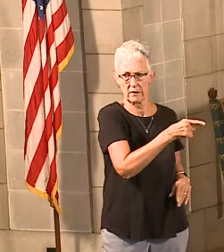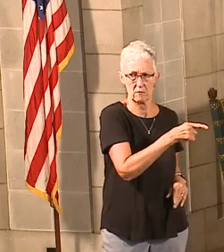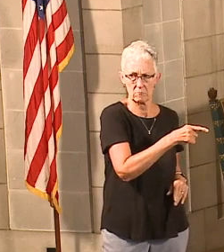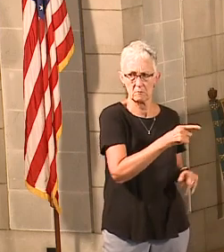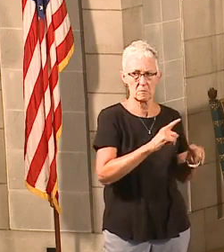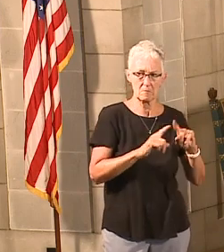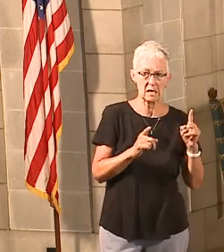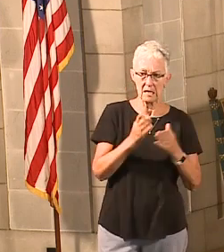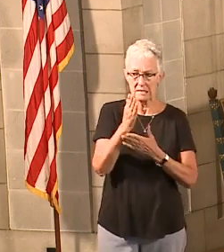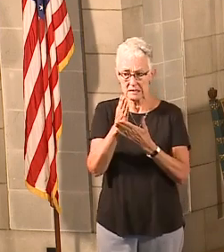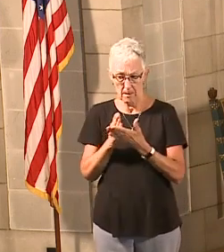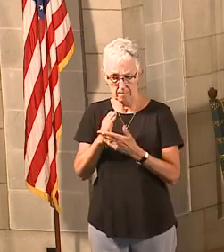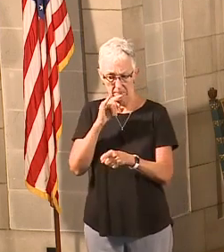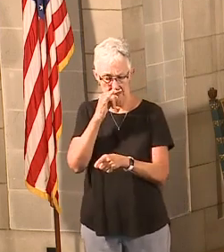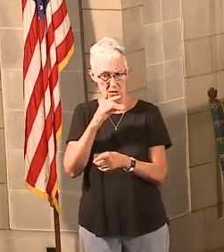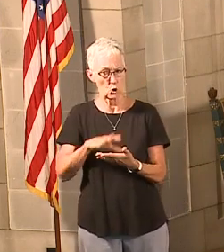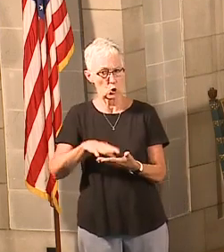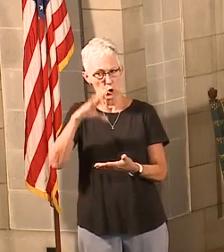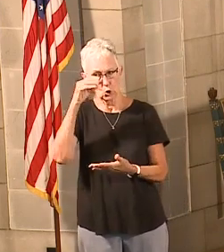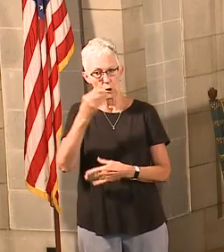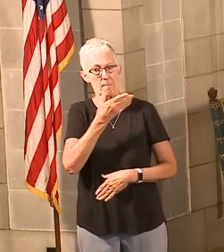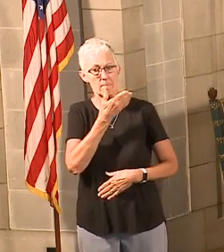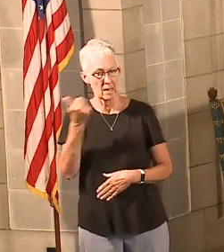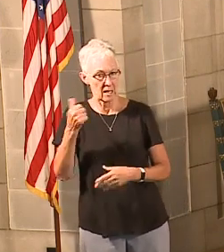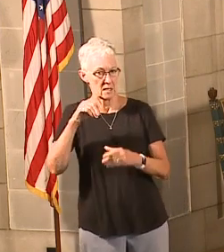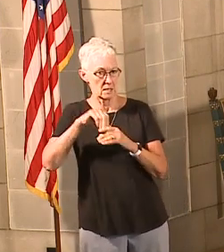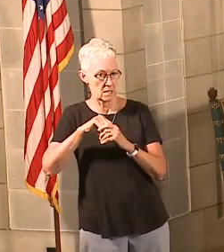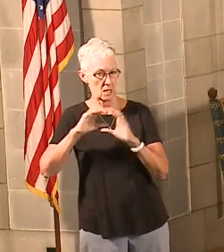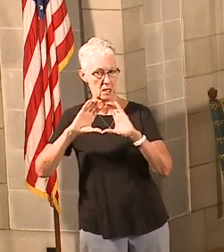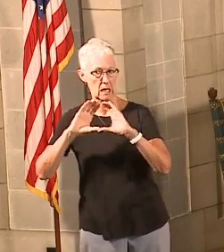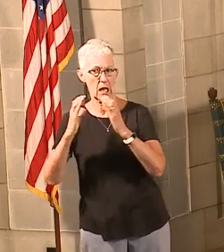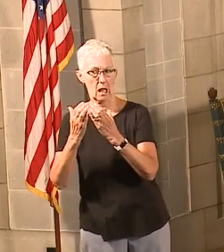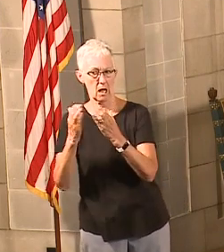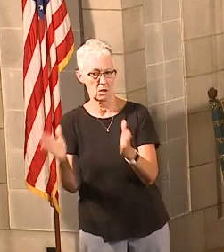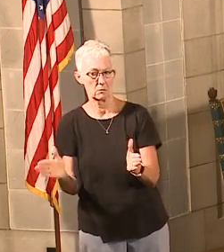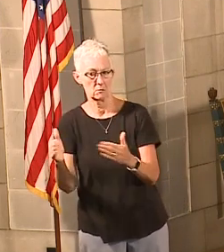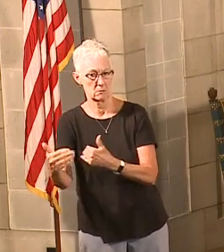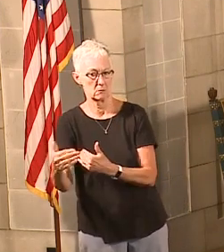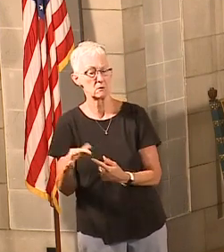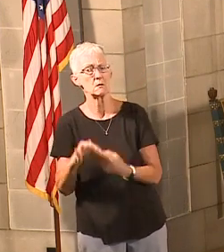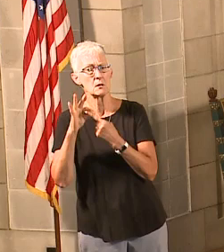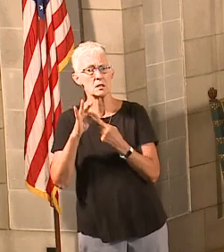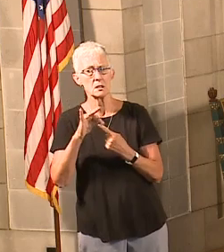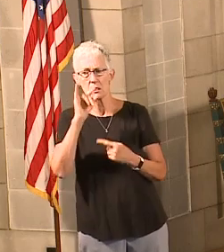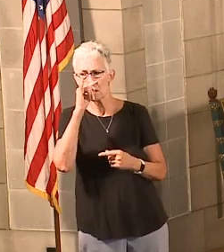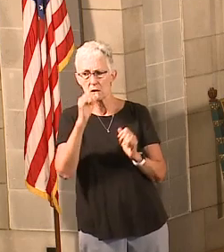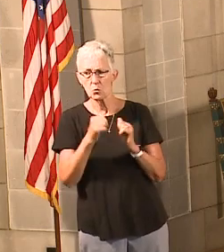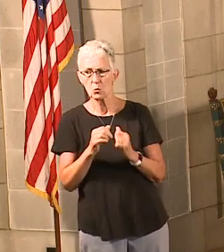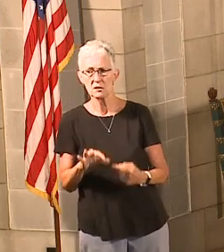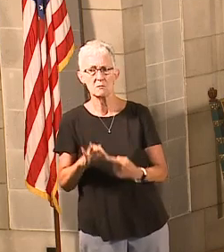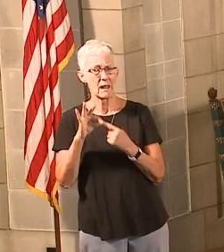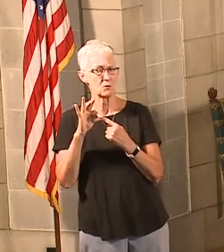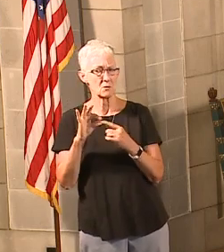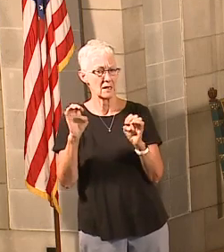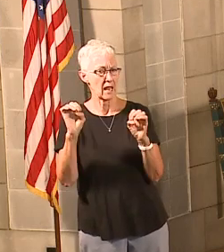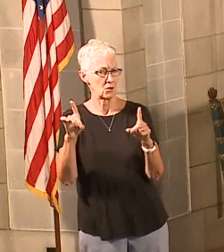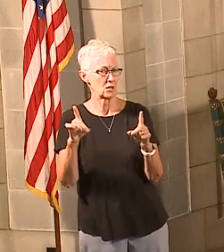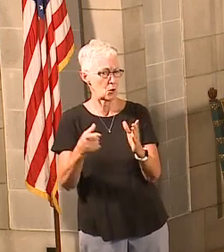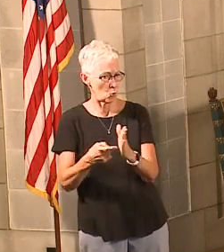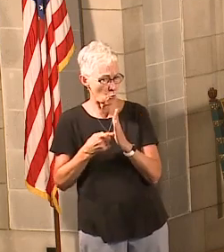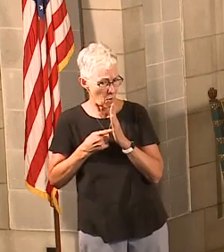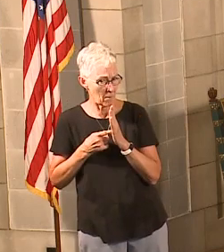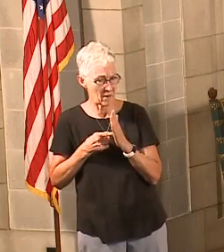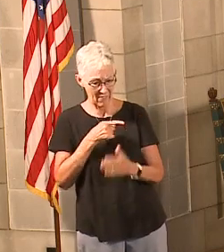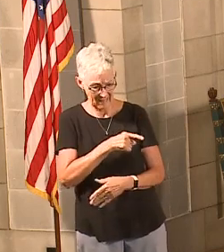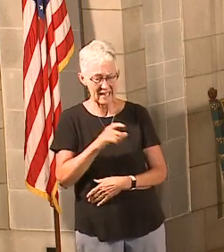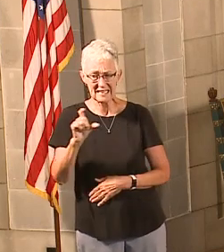best in a classroom setting. Special needs kids, I've been told especially, need that personal interaction to be able to help